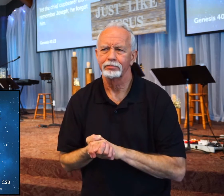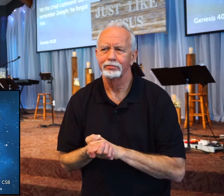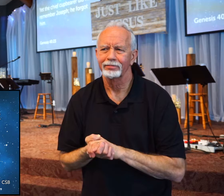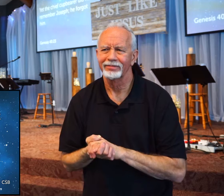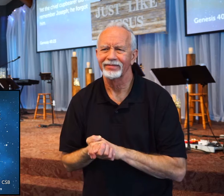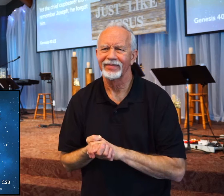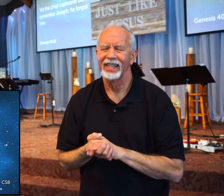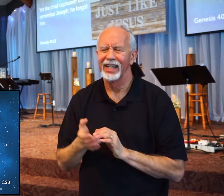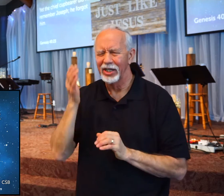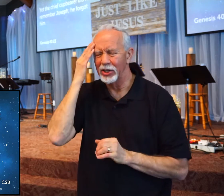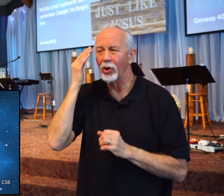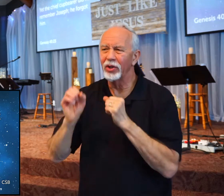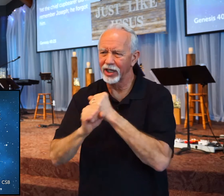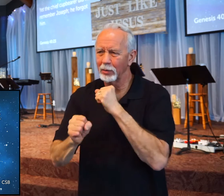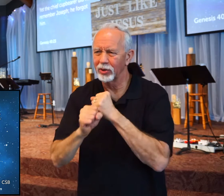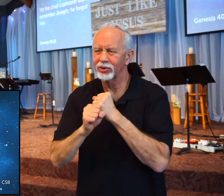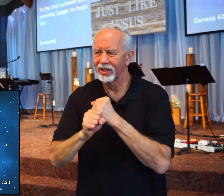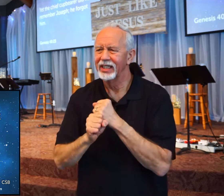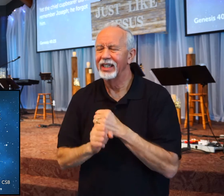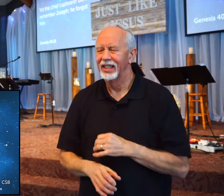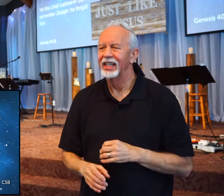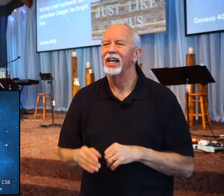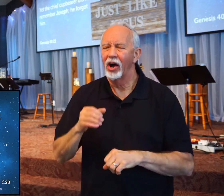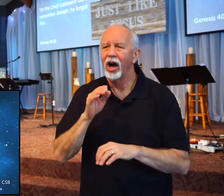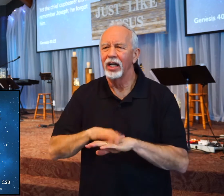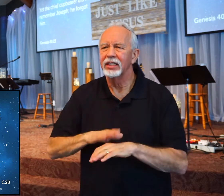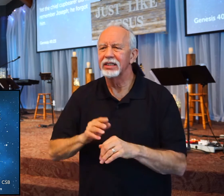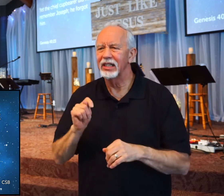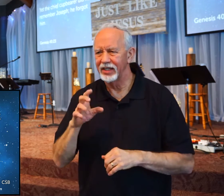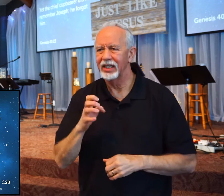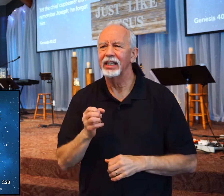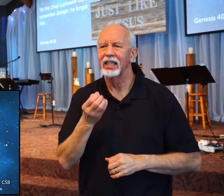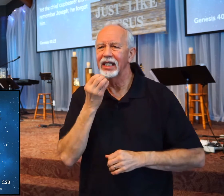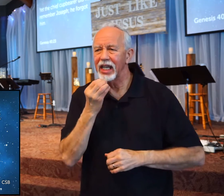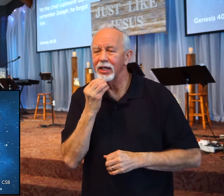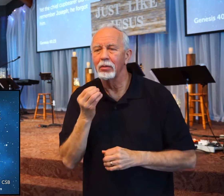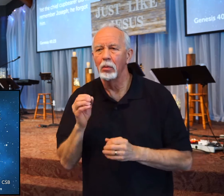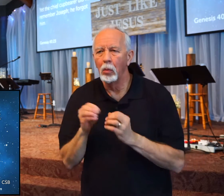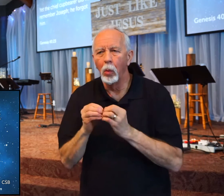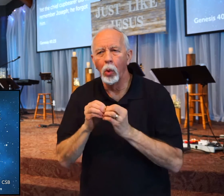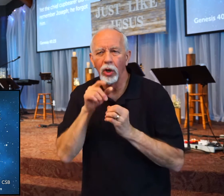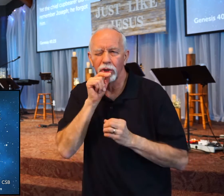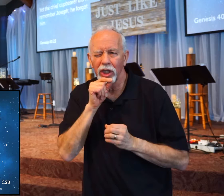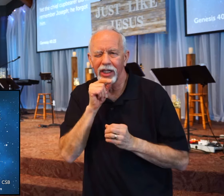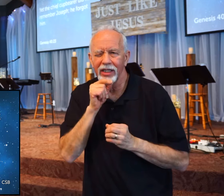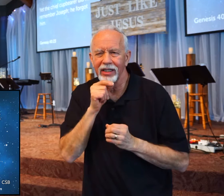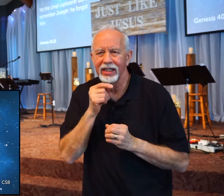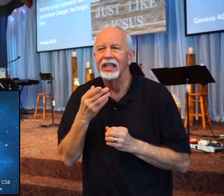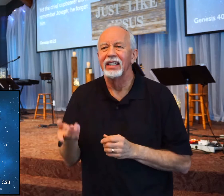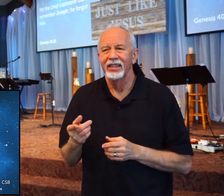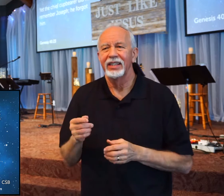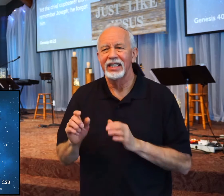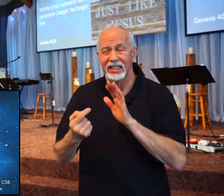You know those commercials on TV with the sign, "The cows eat more chicken"? These cows have signs that say, "Eat more